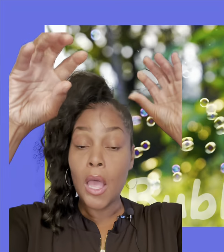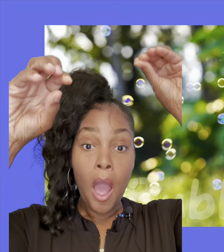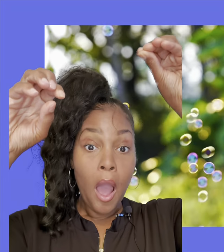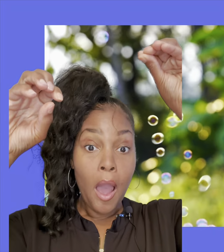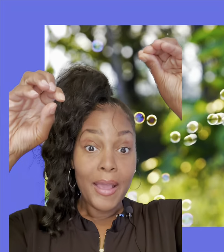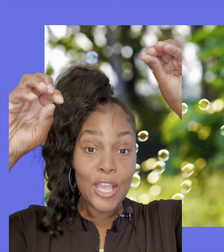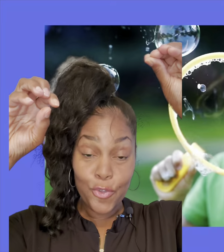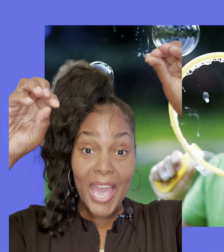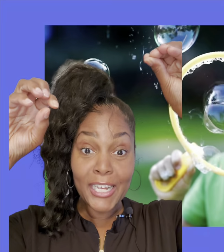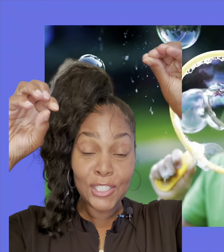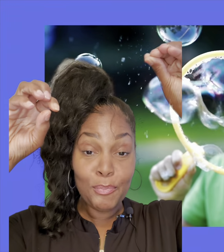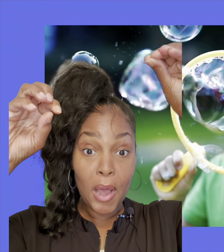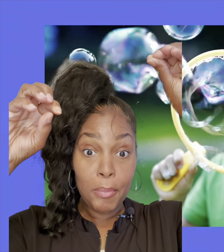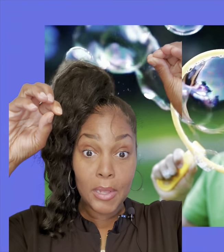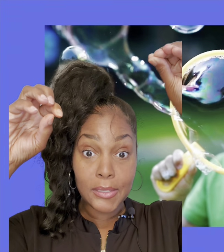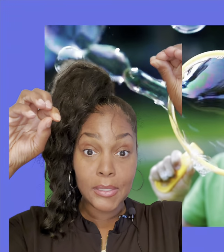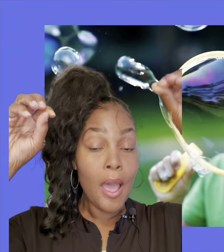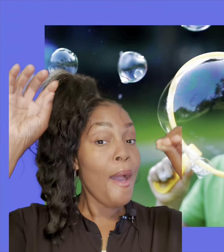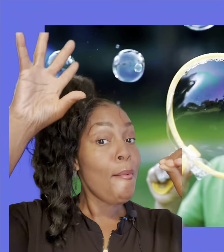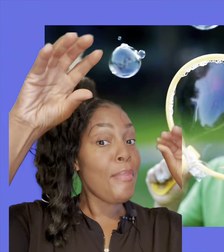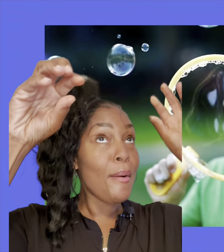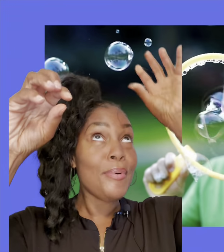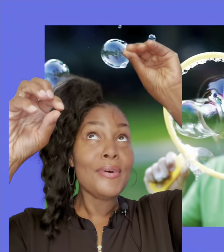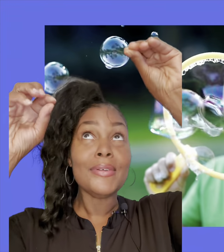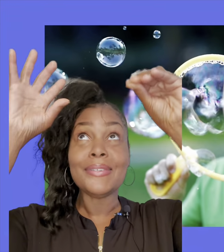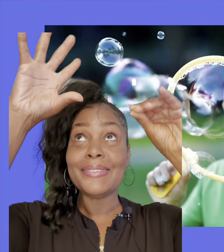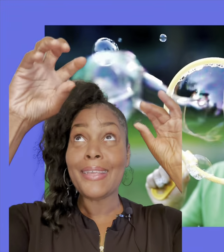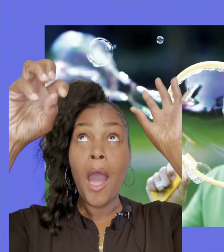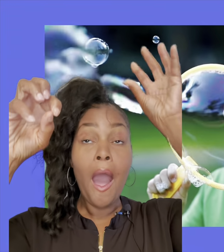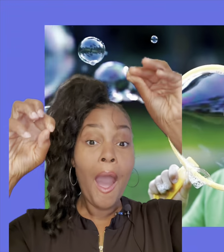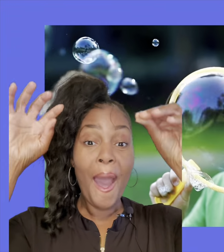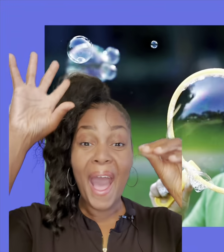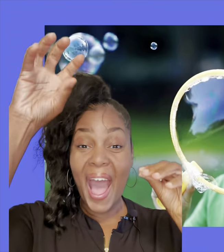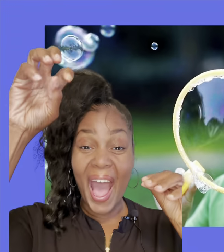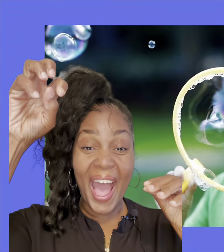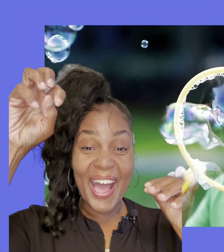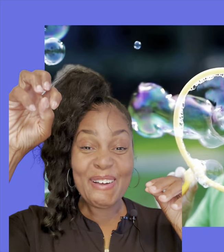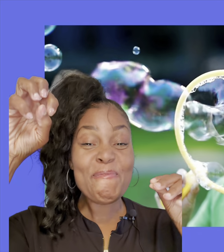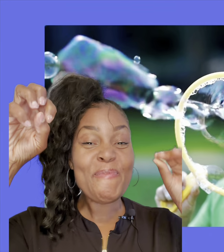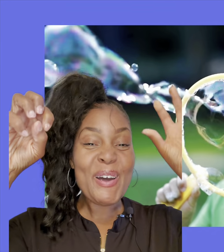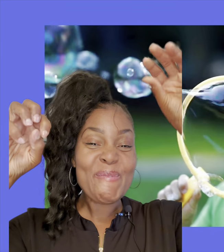bubbles. Can you catch the bubbles? Bubbles,